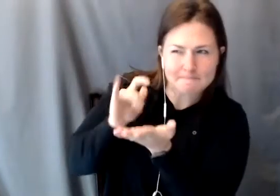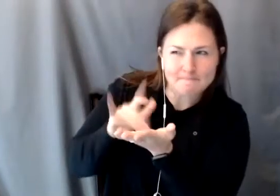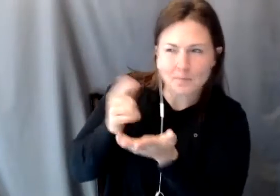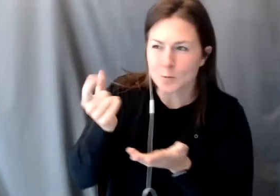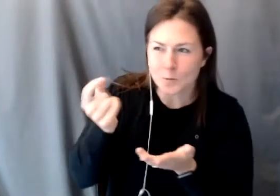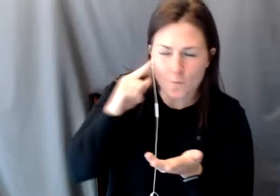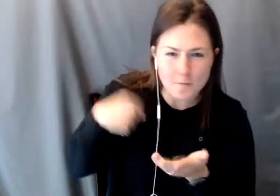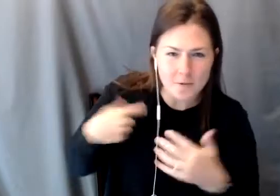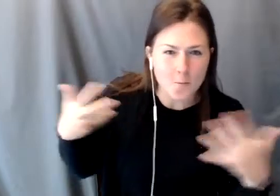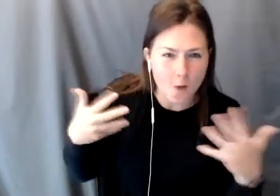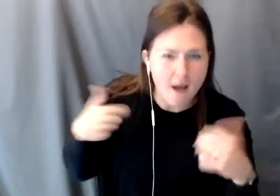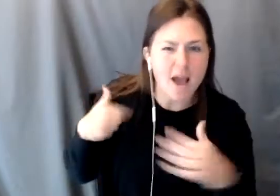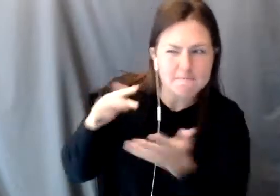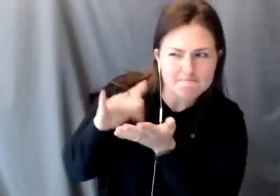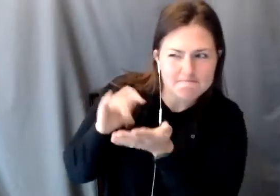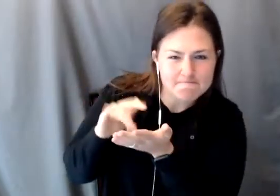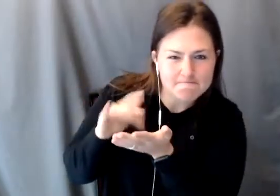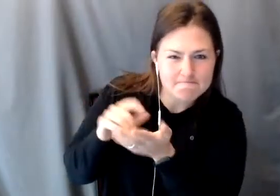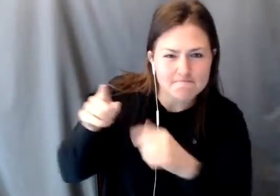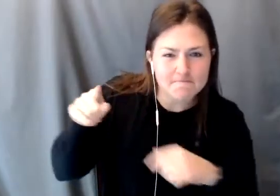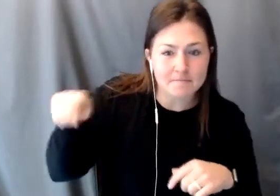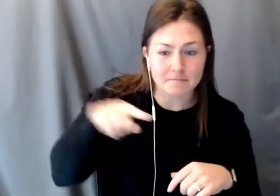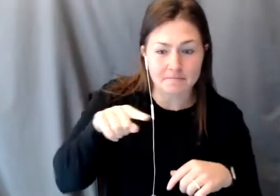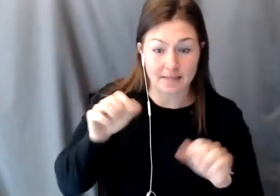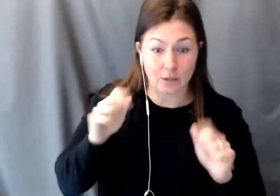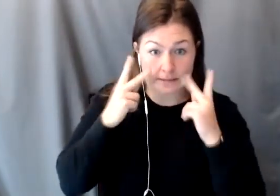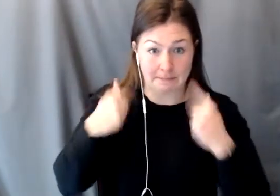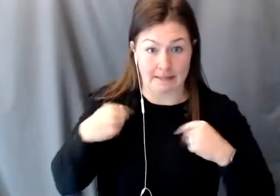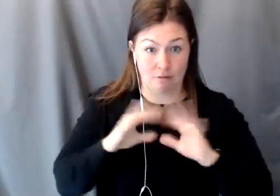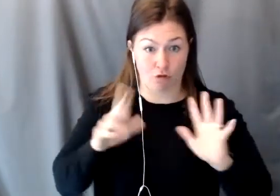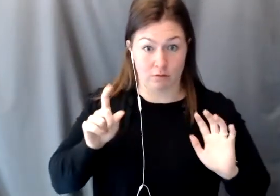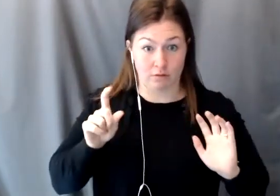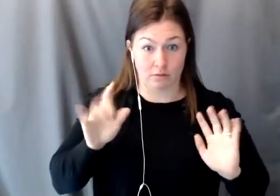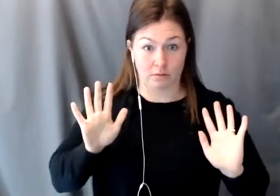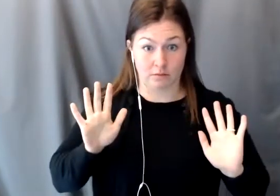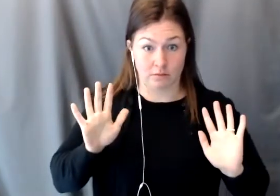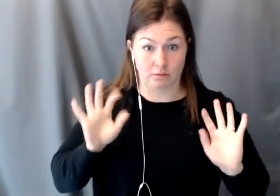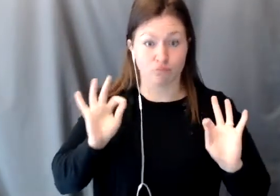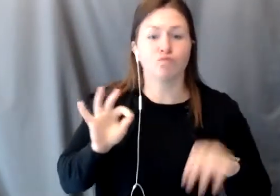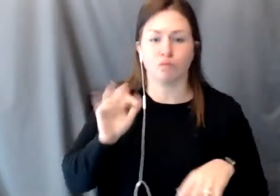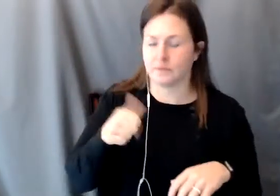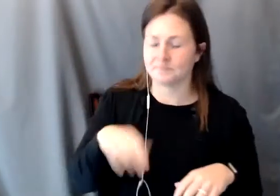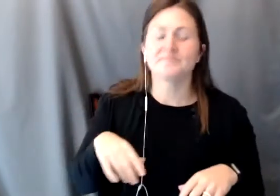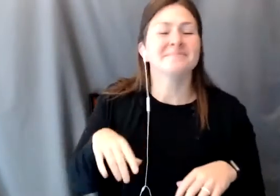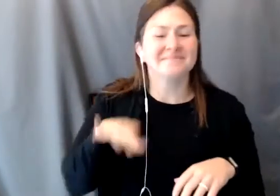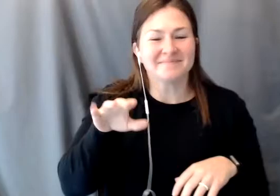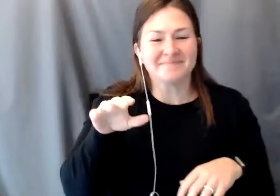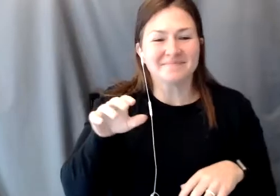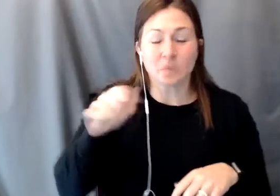of that was, I was in the bar one day. I was a bar drinker. I loved drinking in the bars. And I